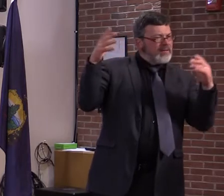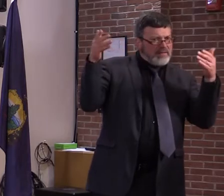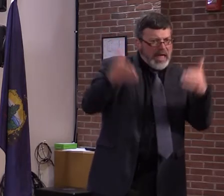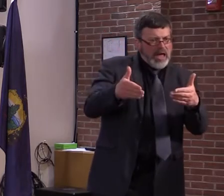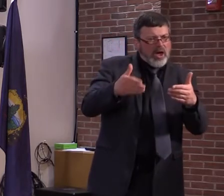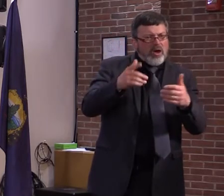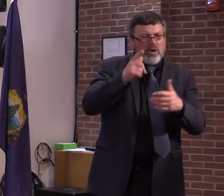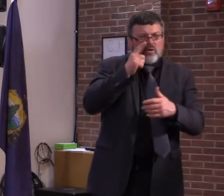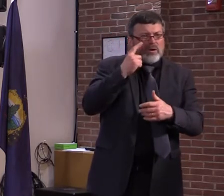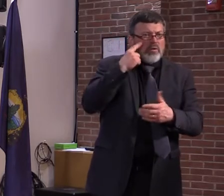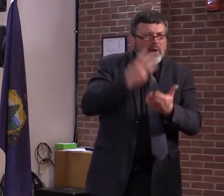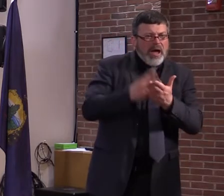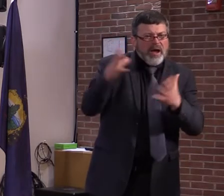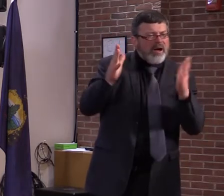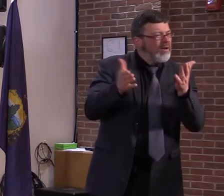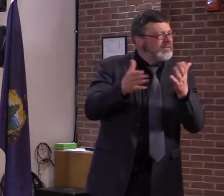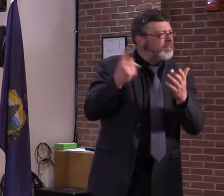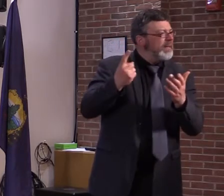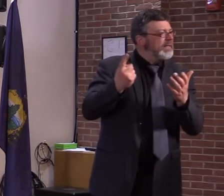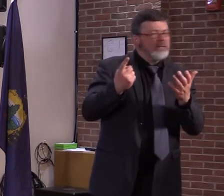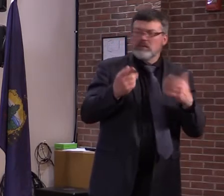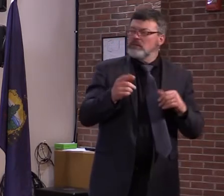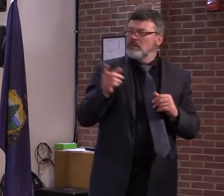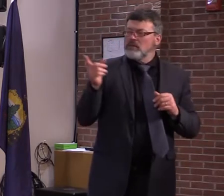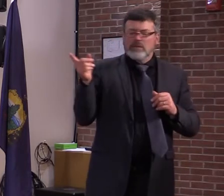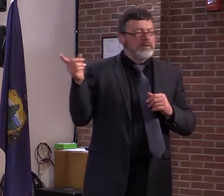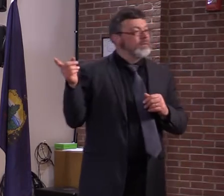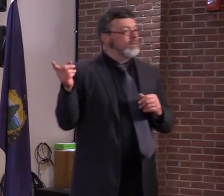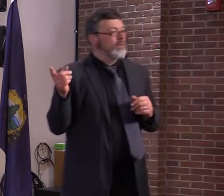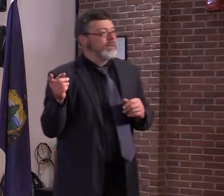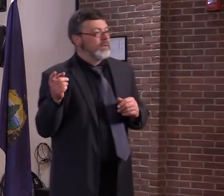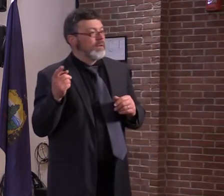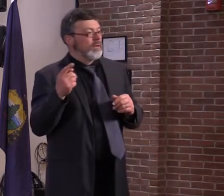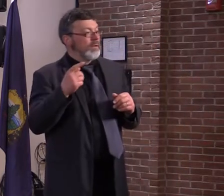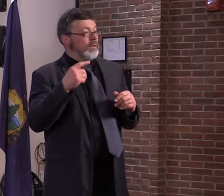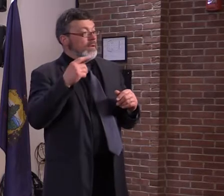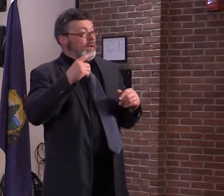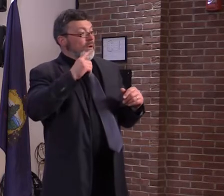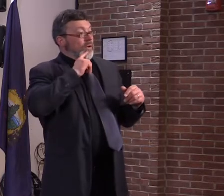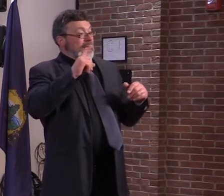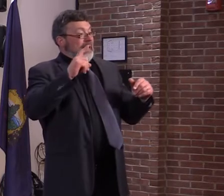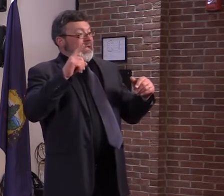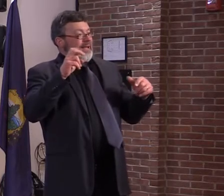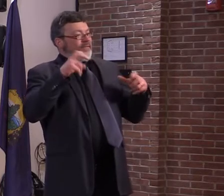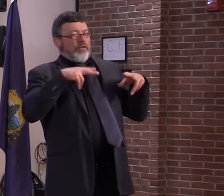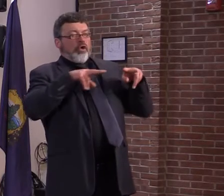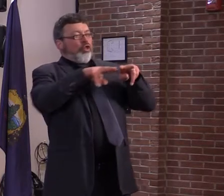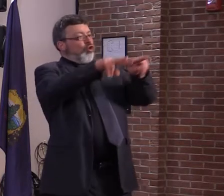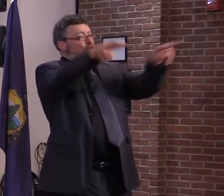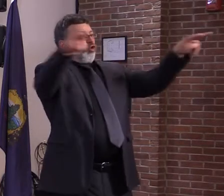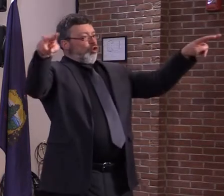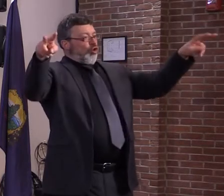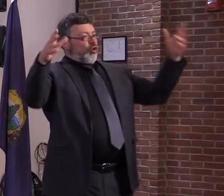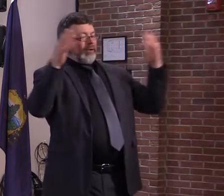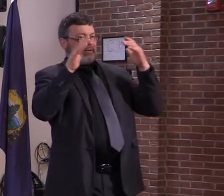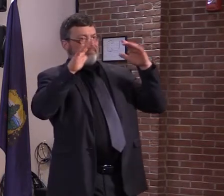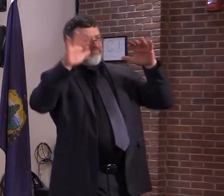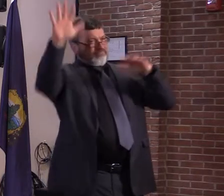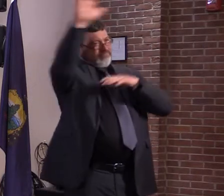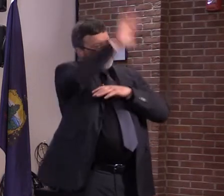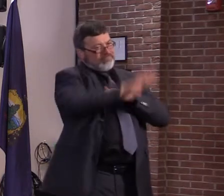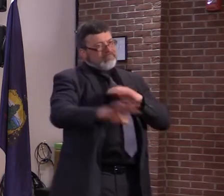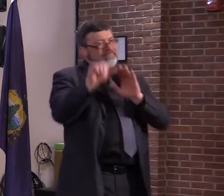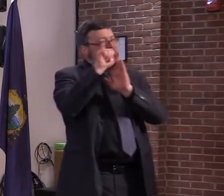in the control tower making sure that they were looking out after the entire state. Sometimes that doesn't happen when we